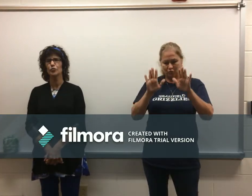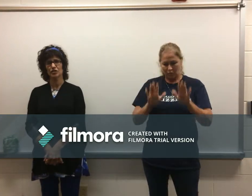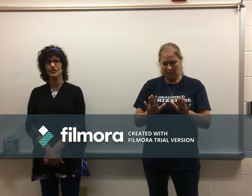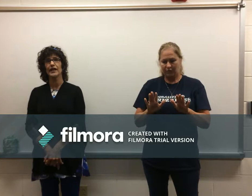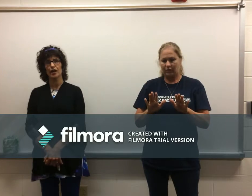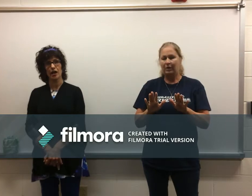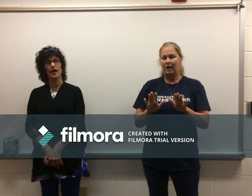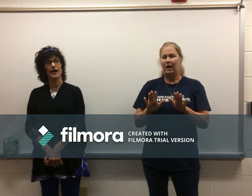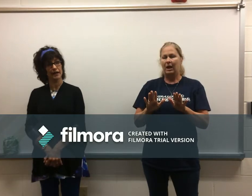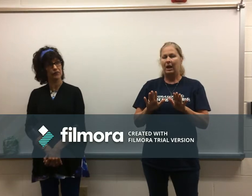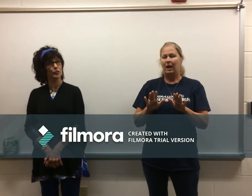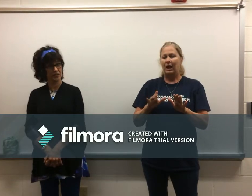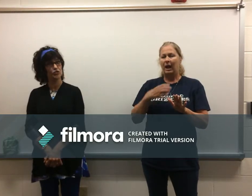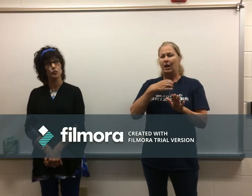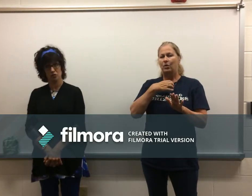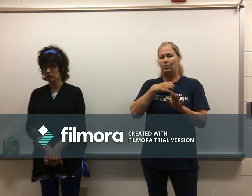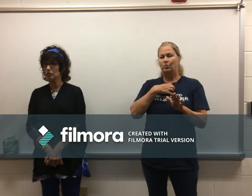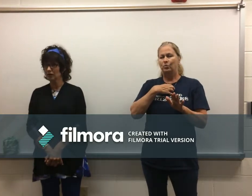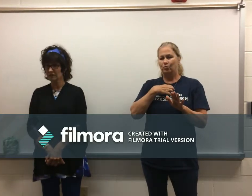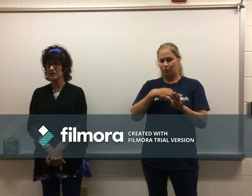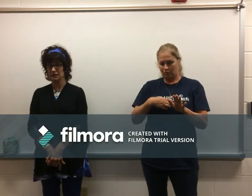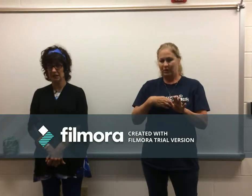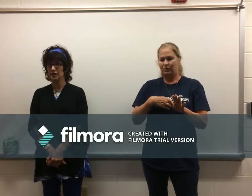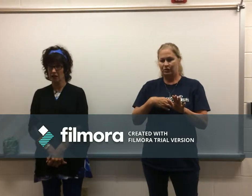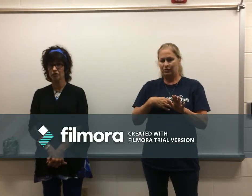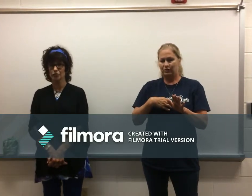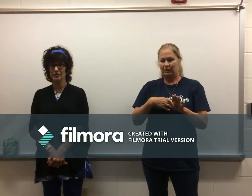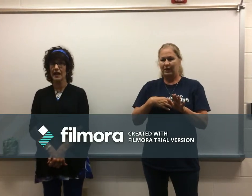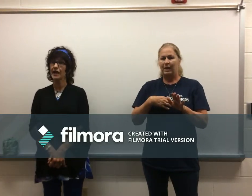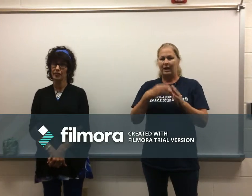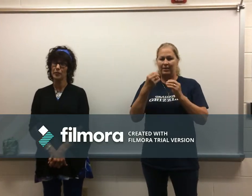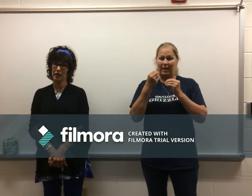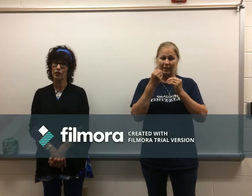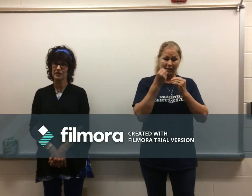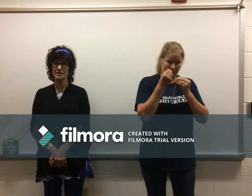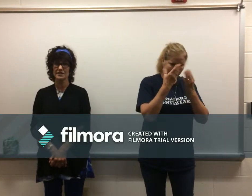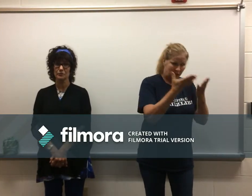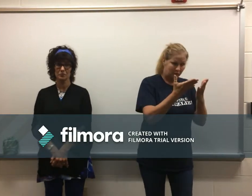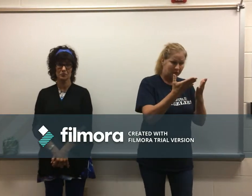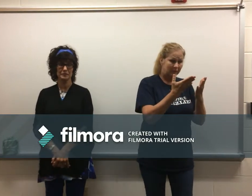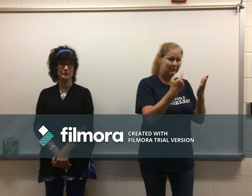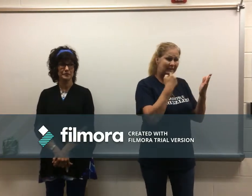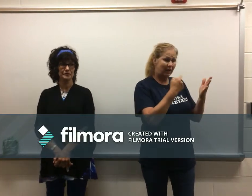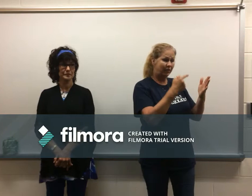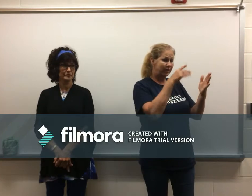I wish that information was also given to the doctors and the parents.